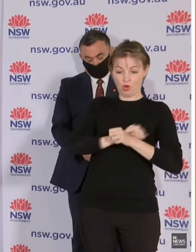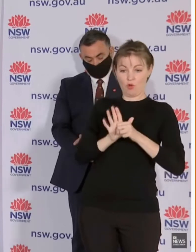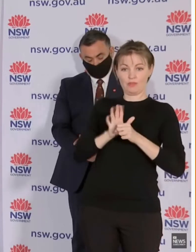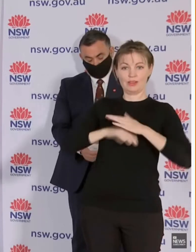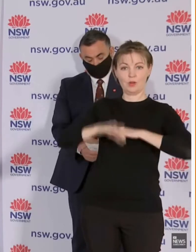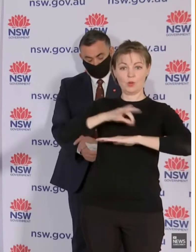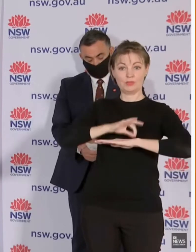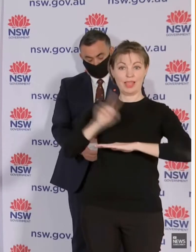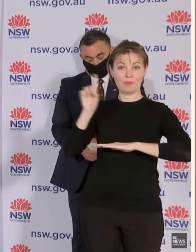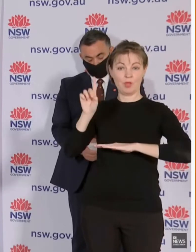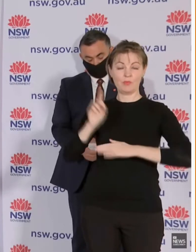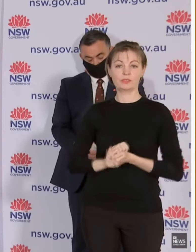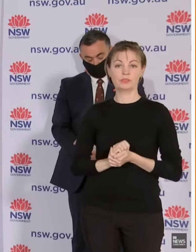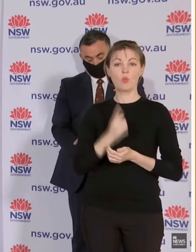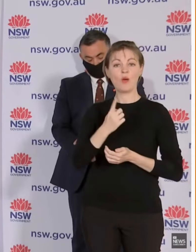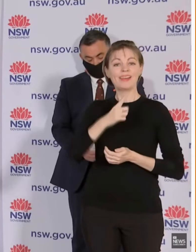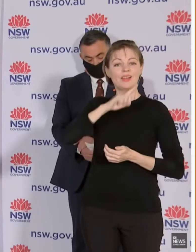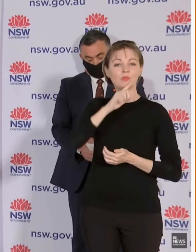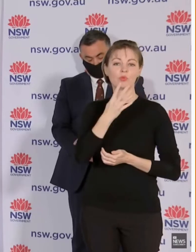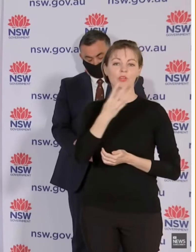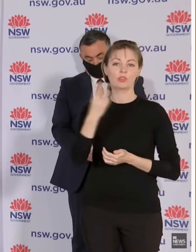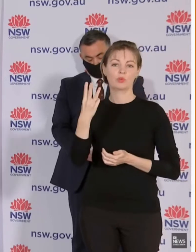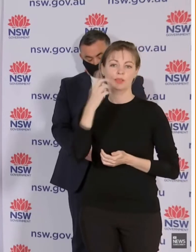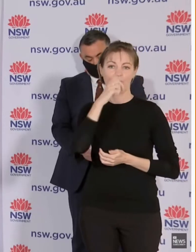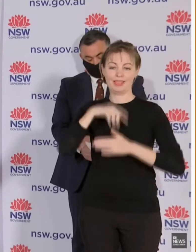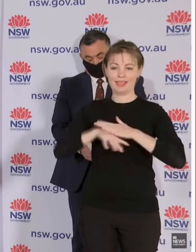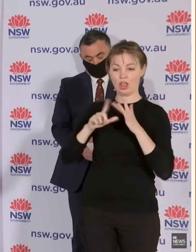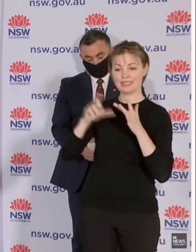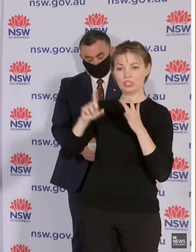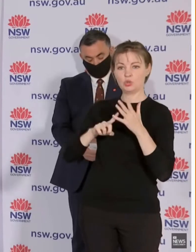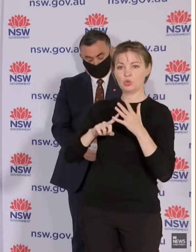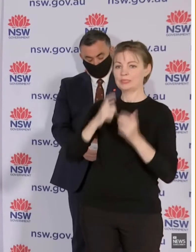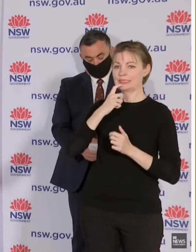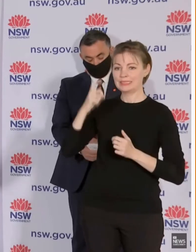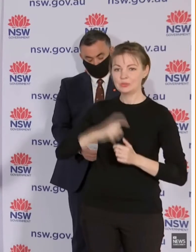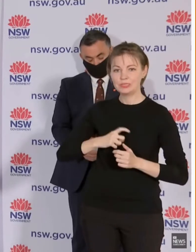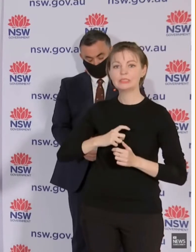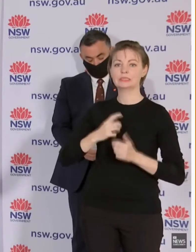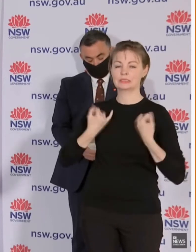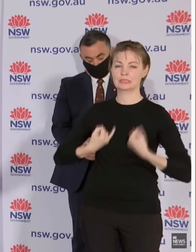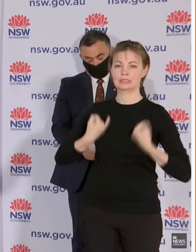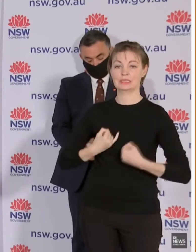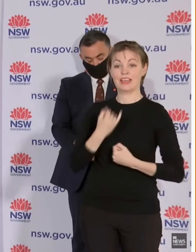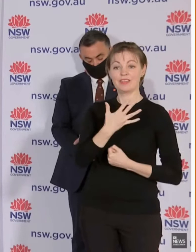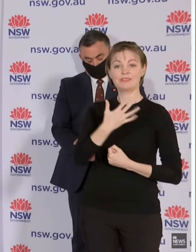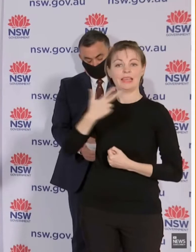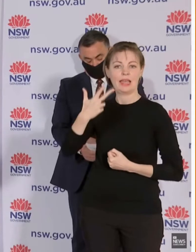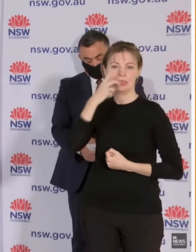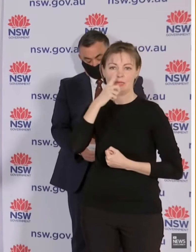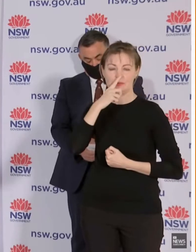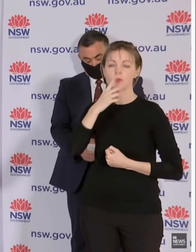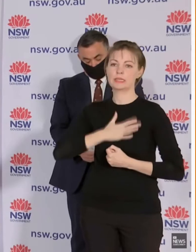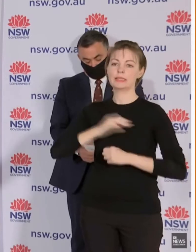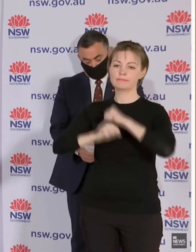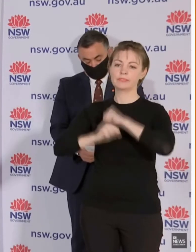hospital and 143 people in intensive care, 58 who require ventilation. As the Premier has indicated, sadly